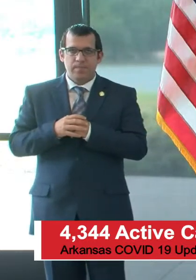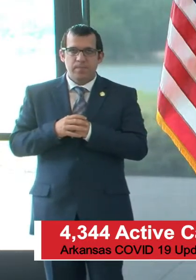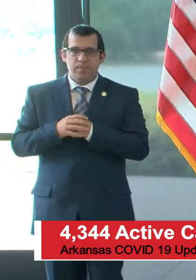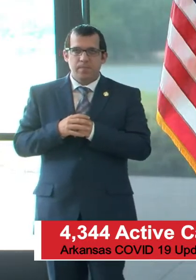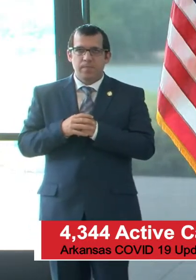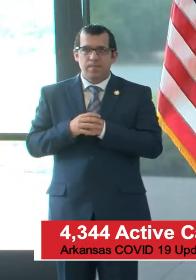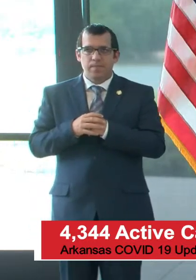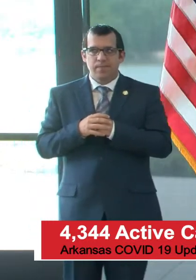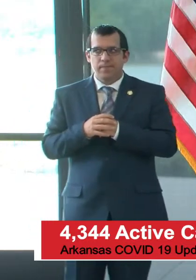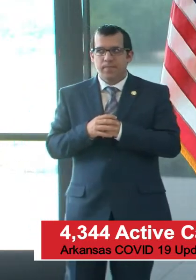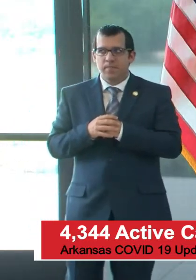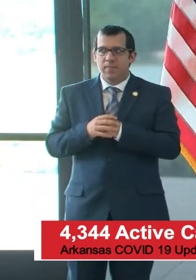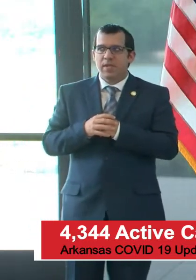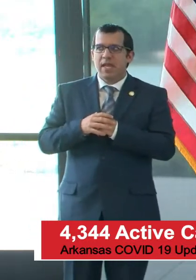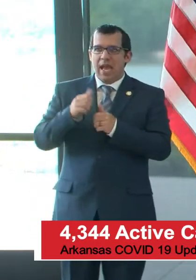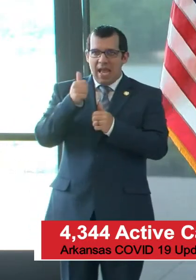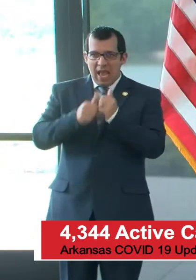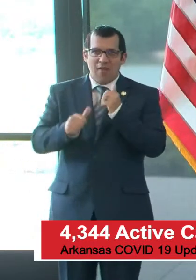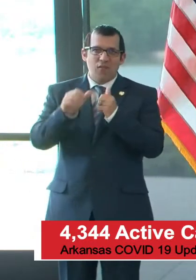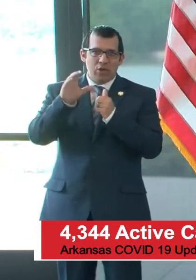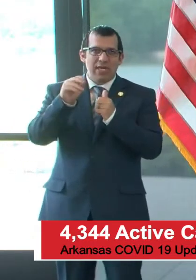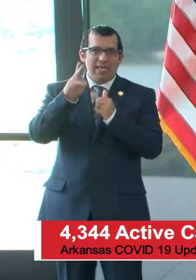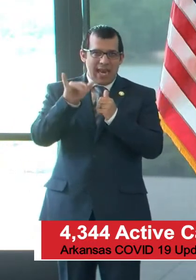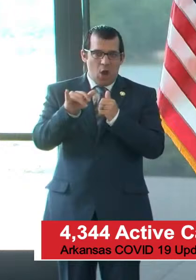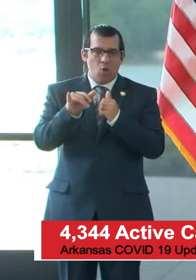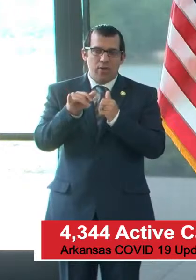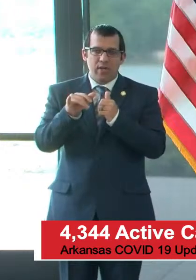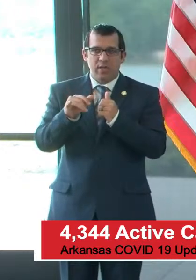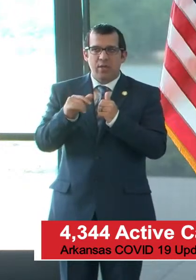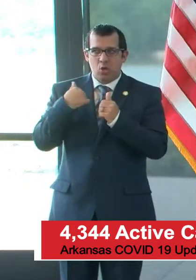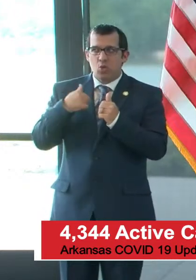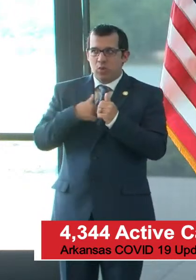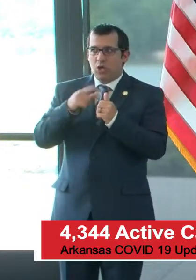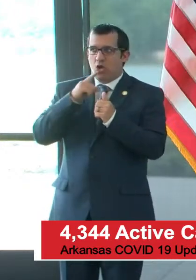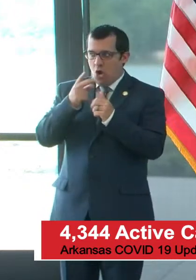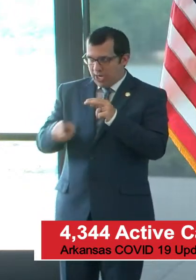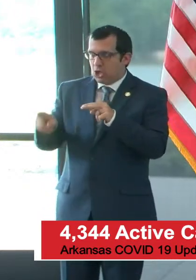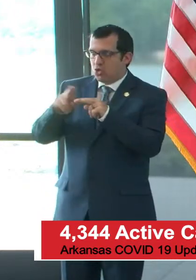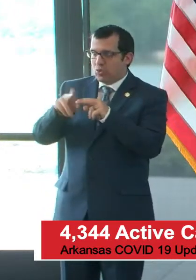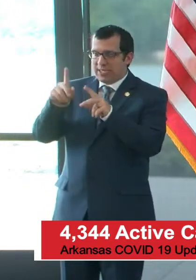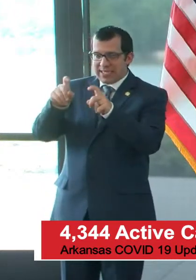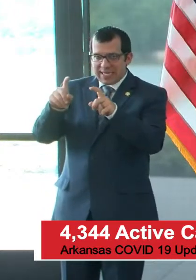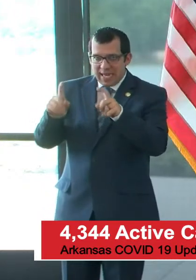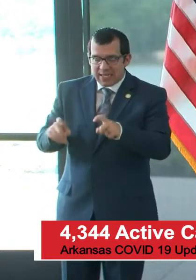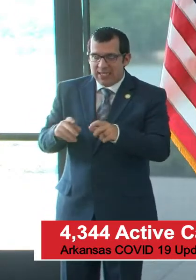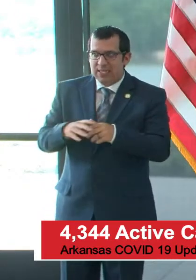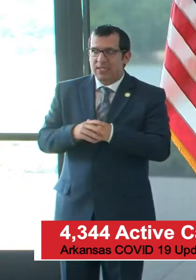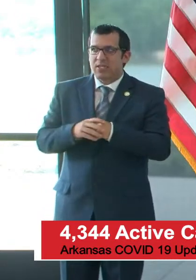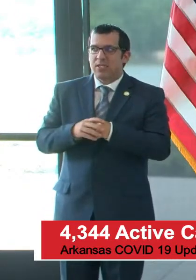well, you know, every county, of course, we're doing increased testing.